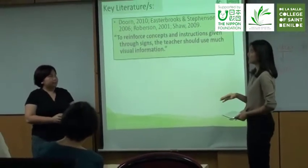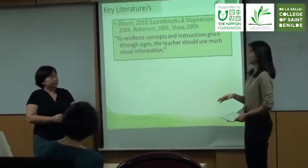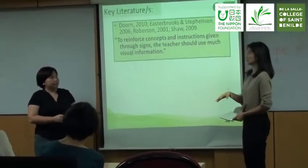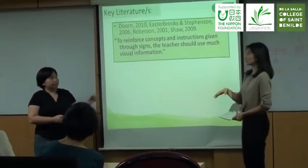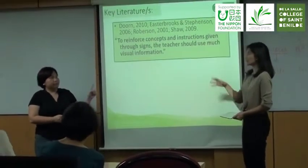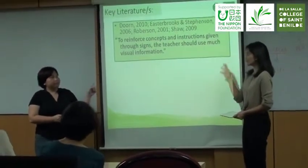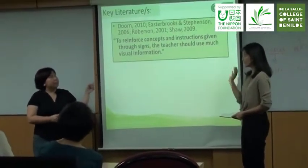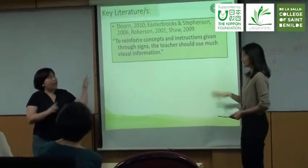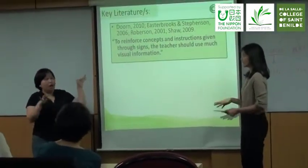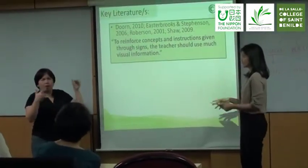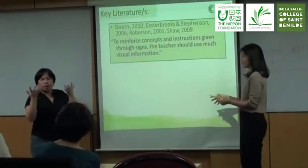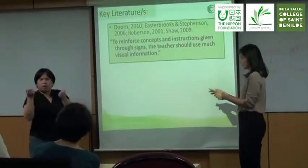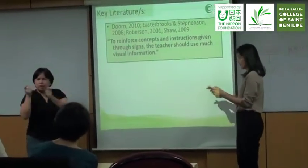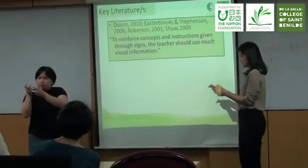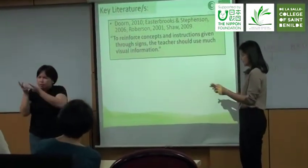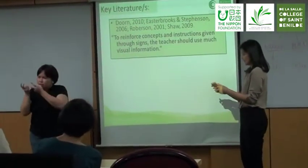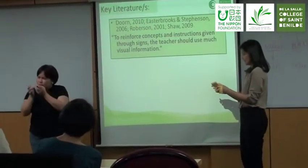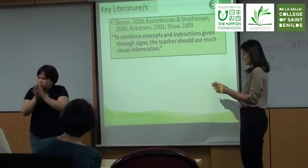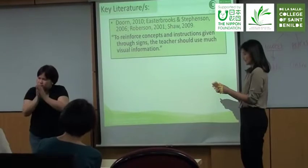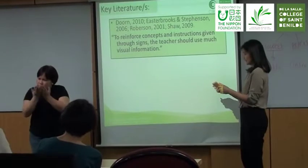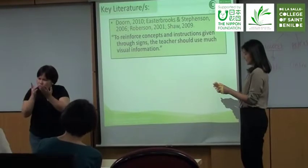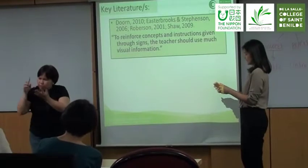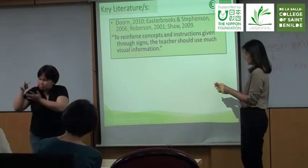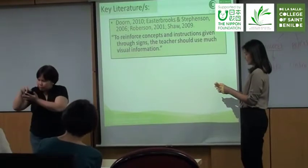as my key literature for this study,